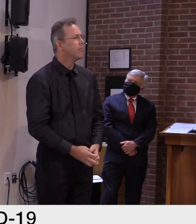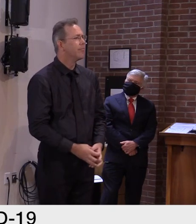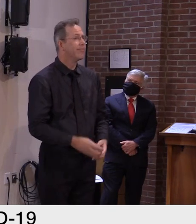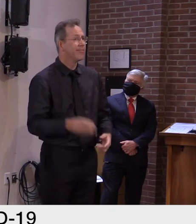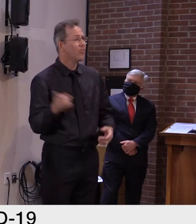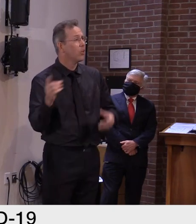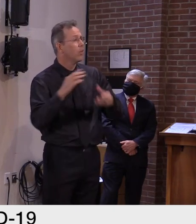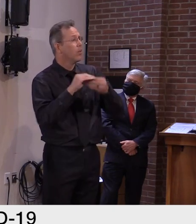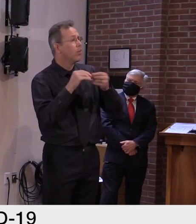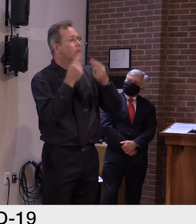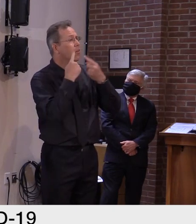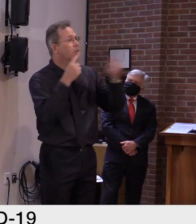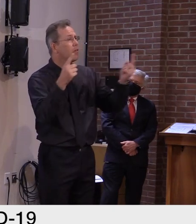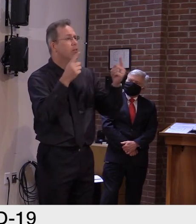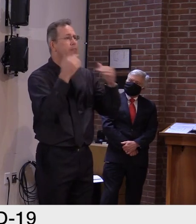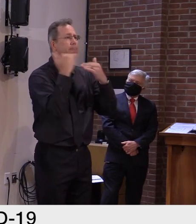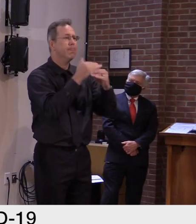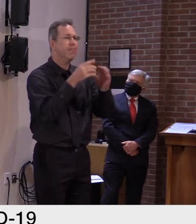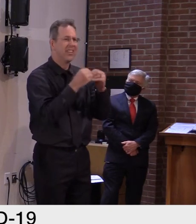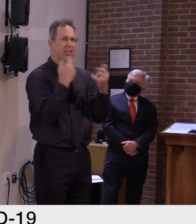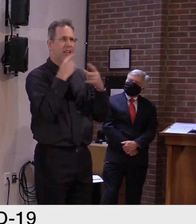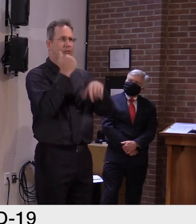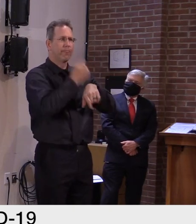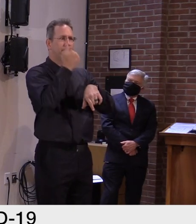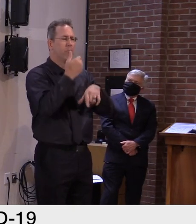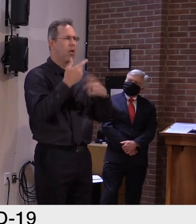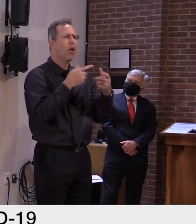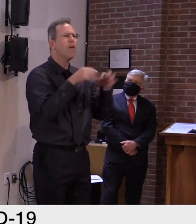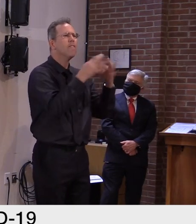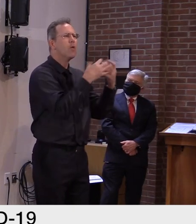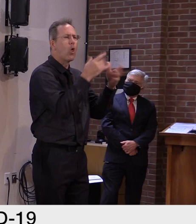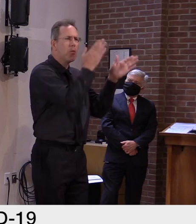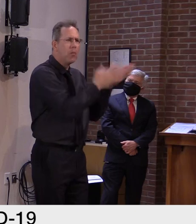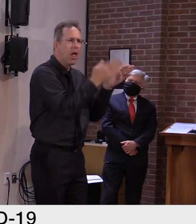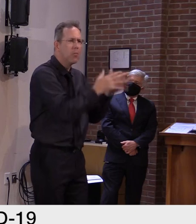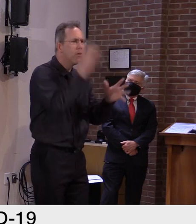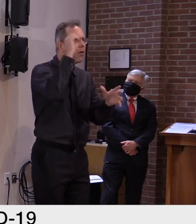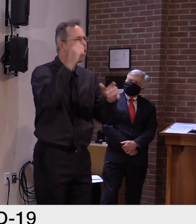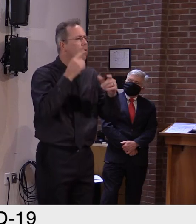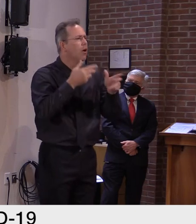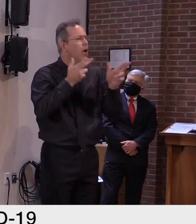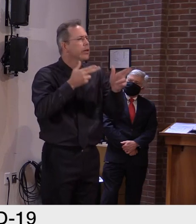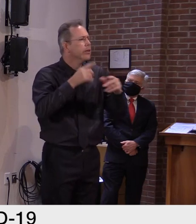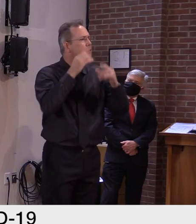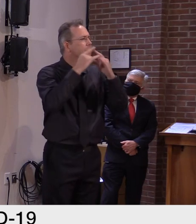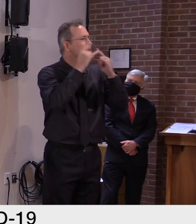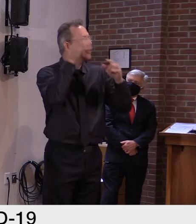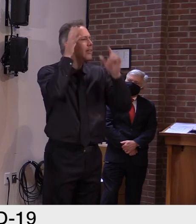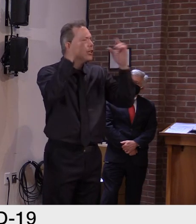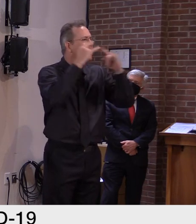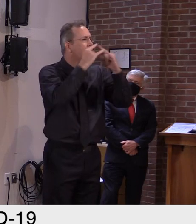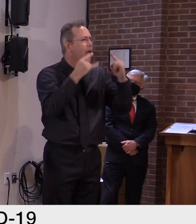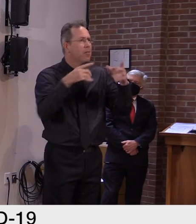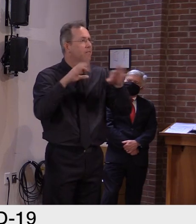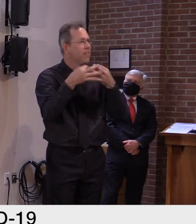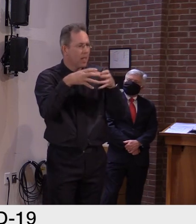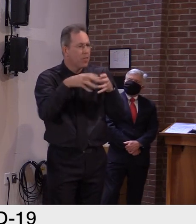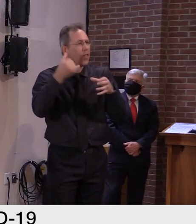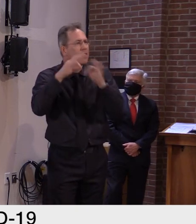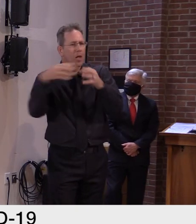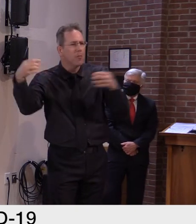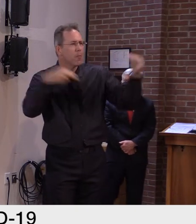to be interconnected with others from another household, be prepared to quarantine when you get